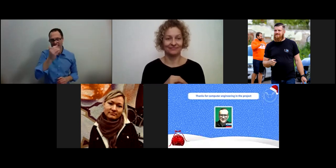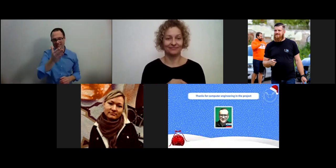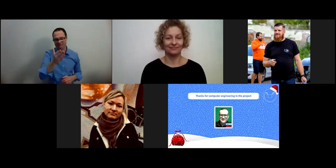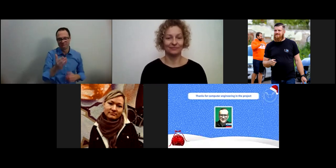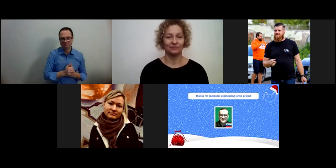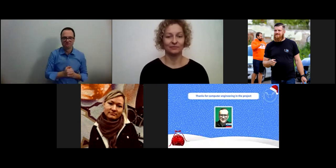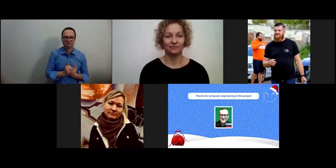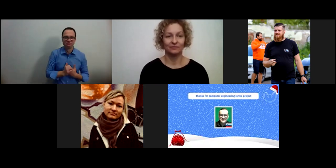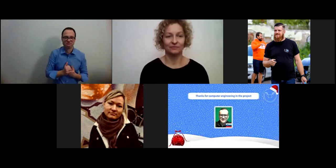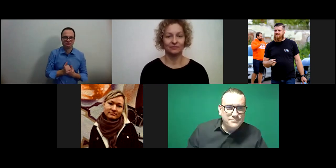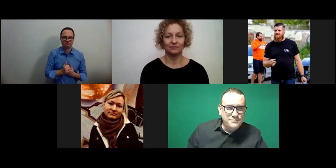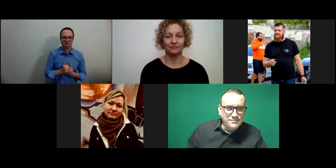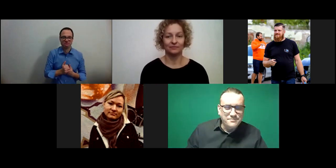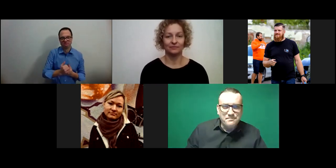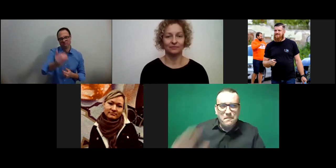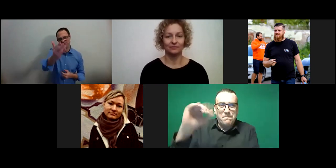bit.